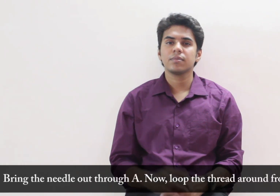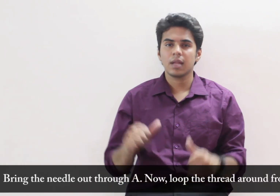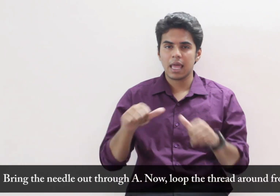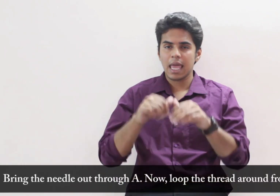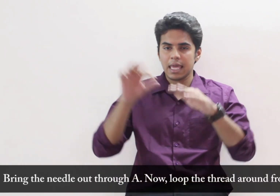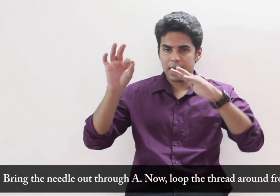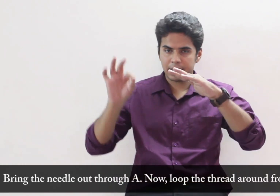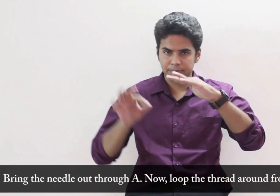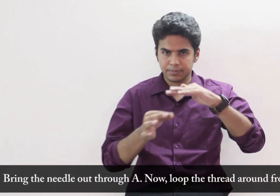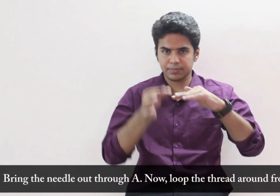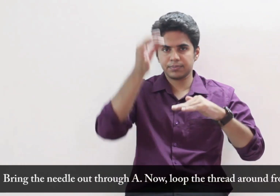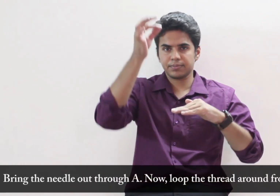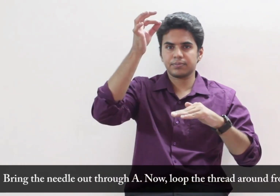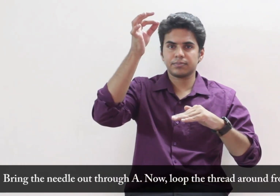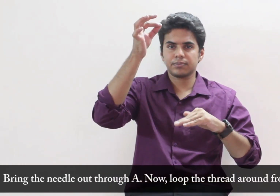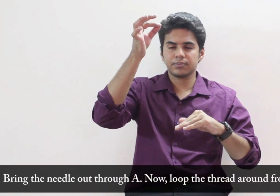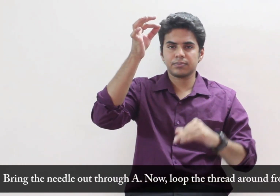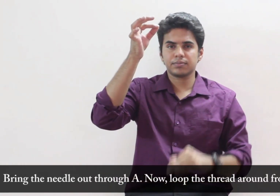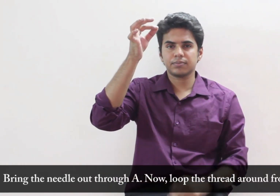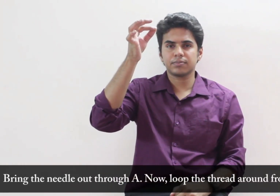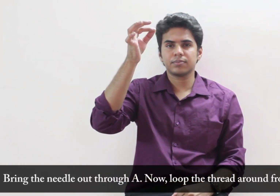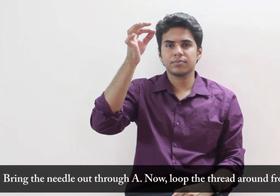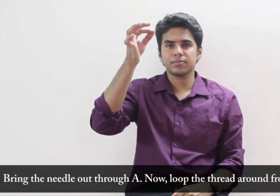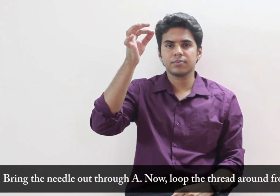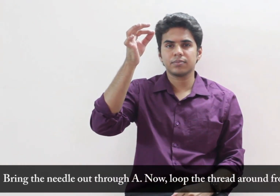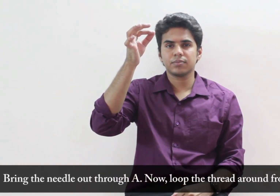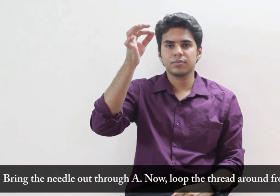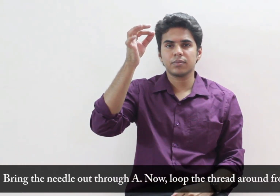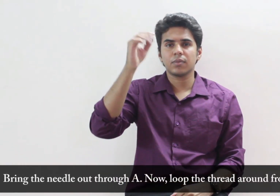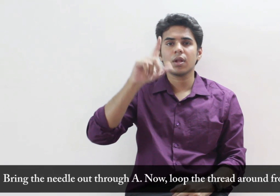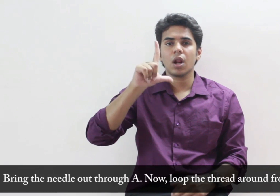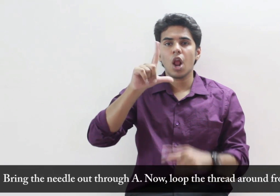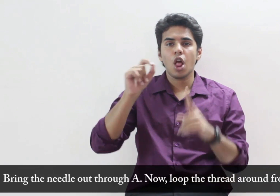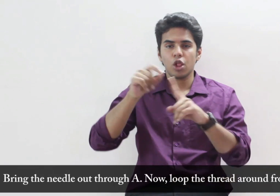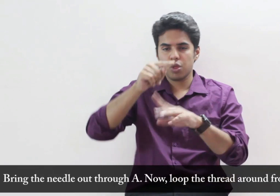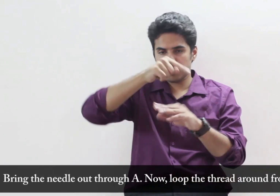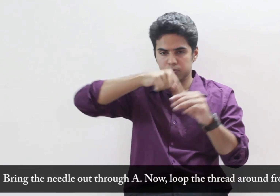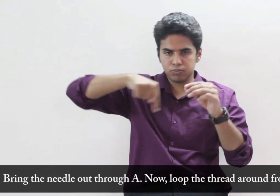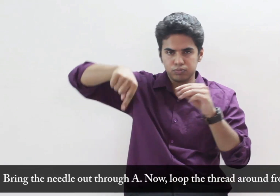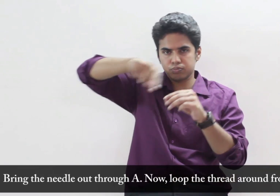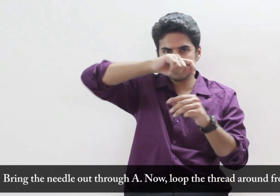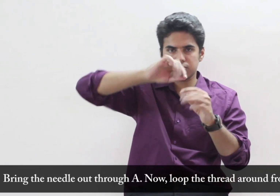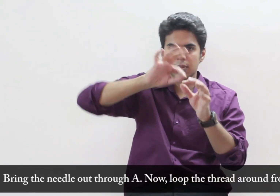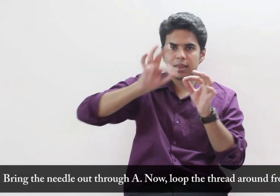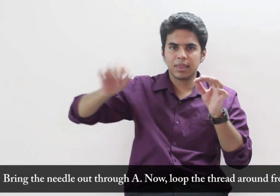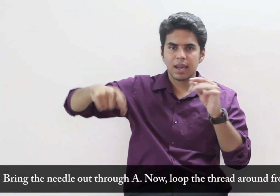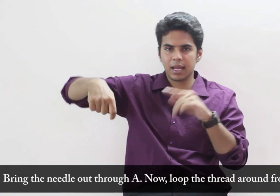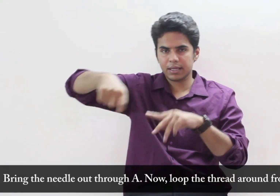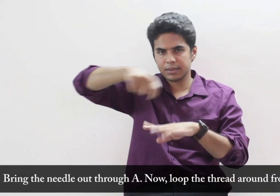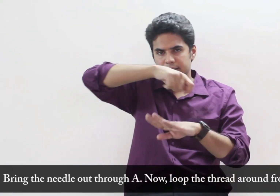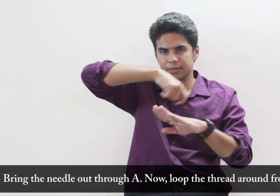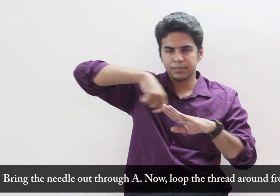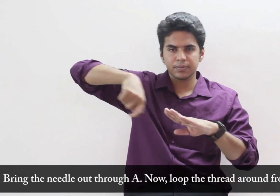Bring the needle out through A. Now loop the thread around from left to right.